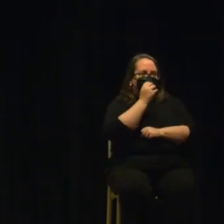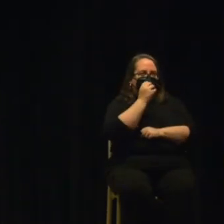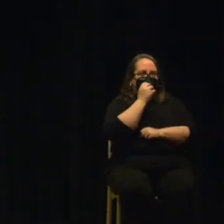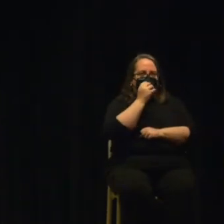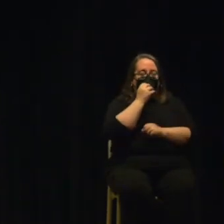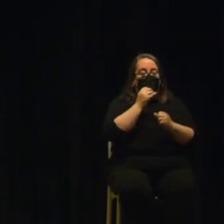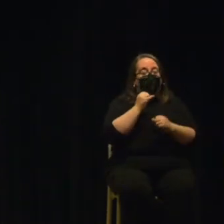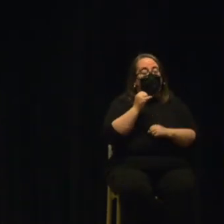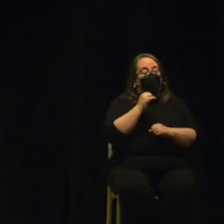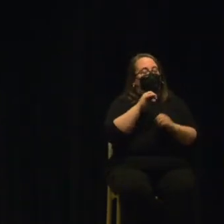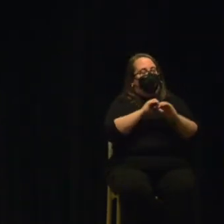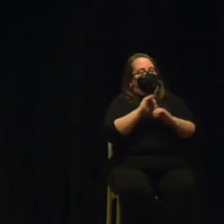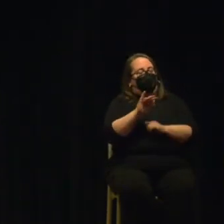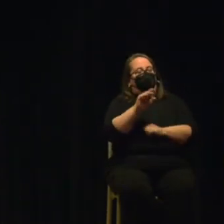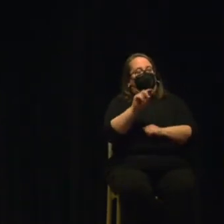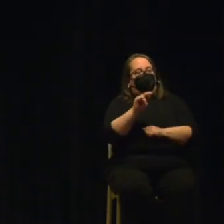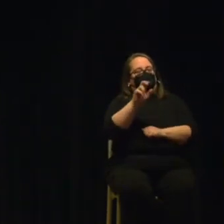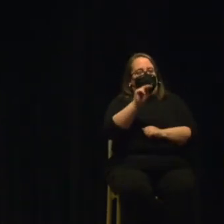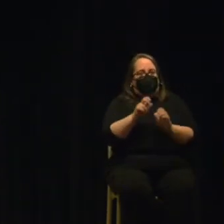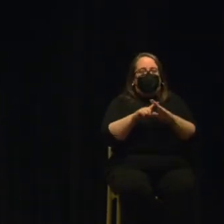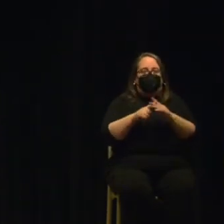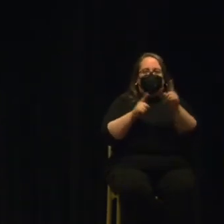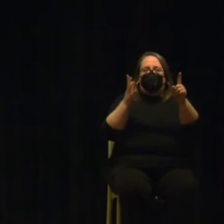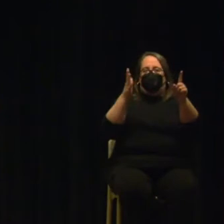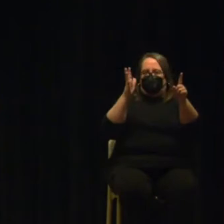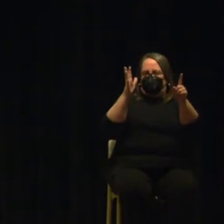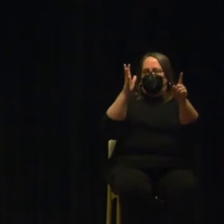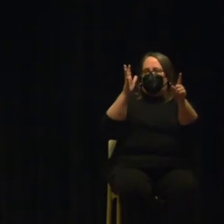So that's how Jack Johnson started fighting.